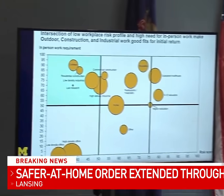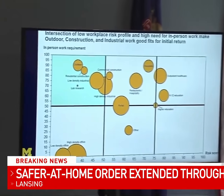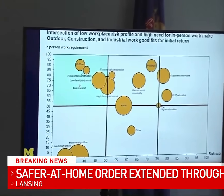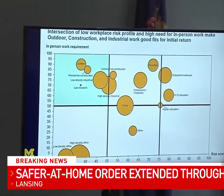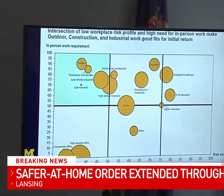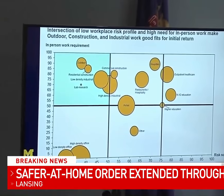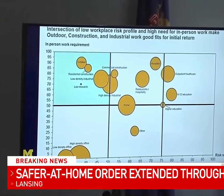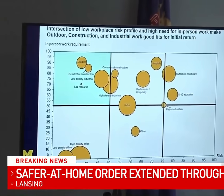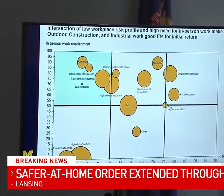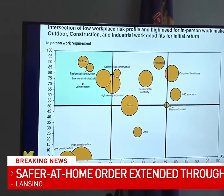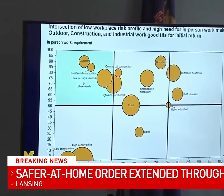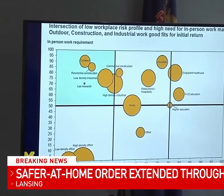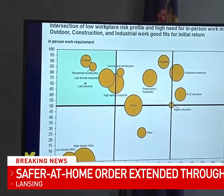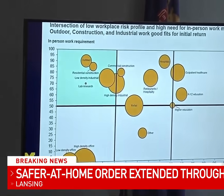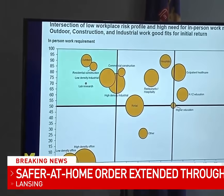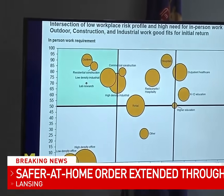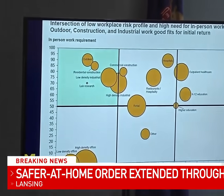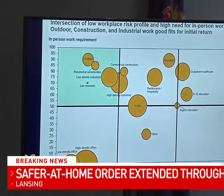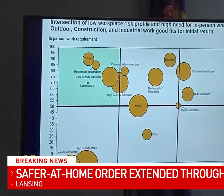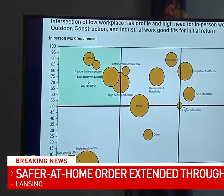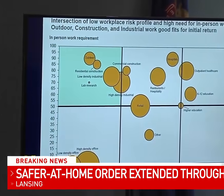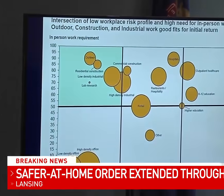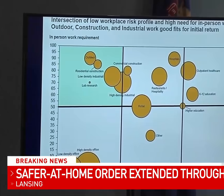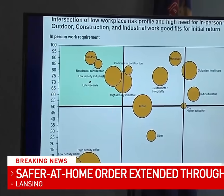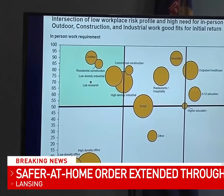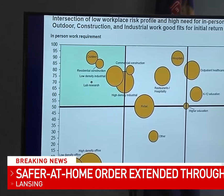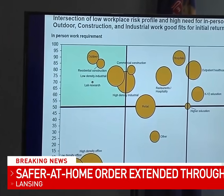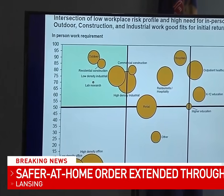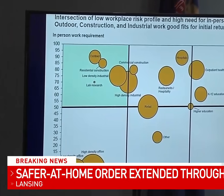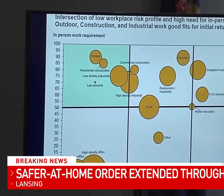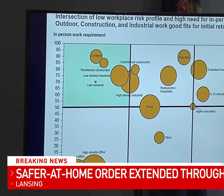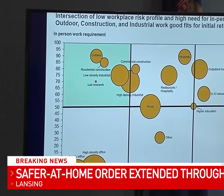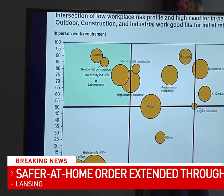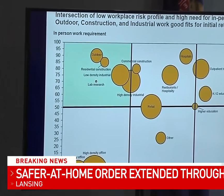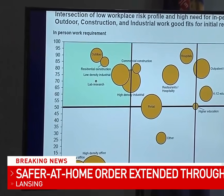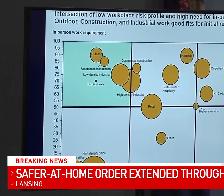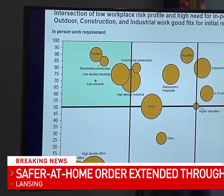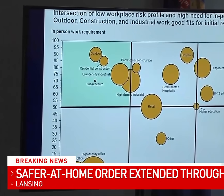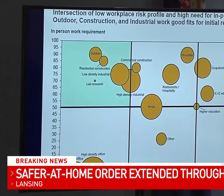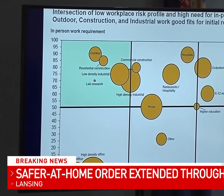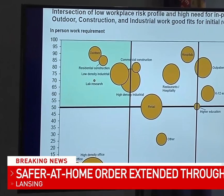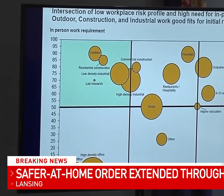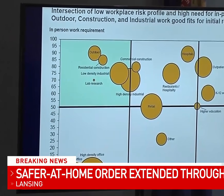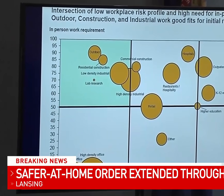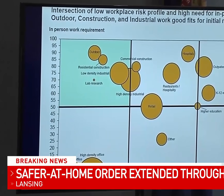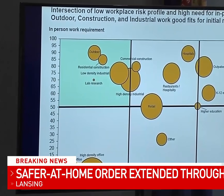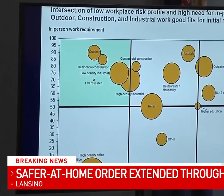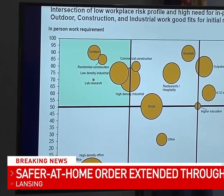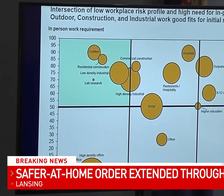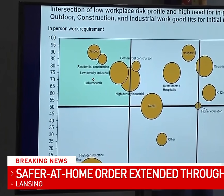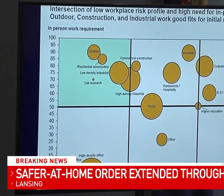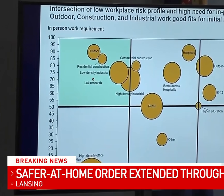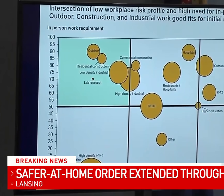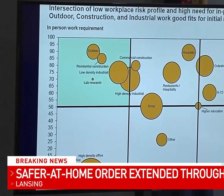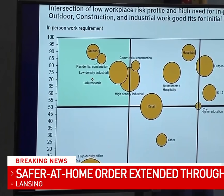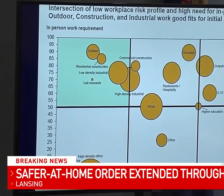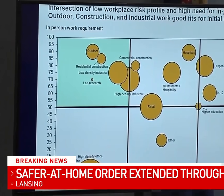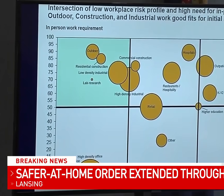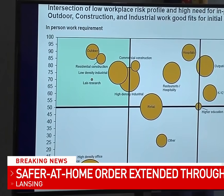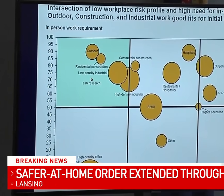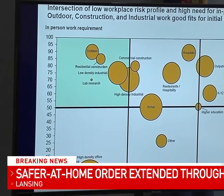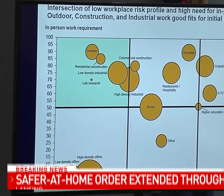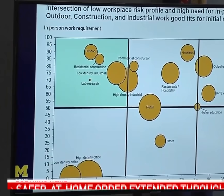how we mitigate risk as we re-engage. My team and I determined that manufacturing has a lower risk score than some other